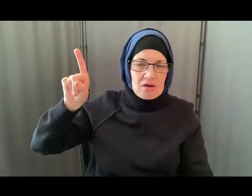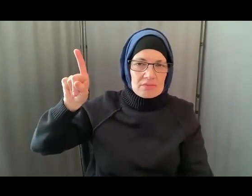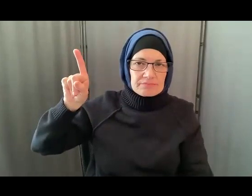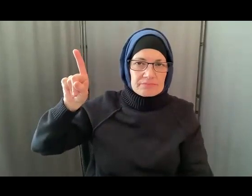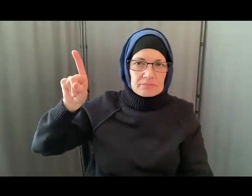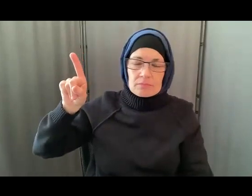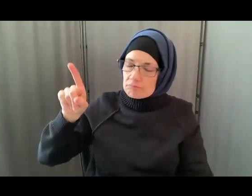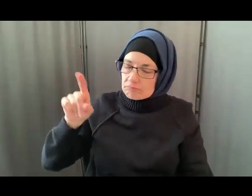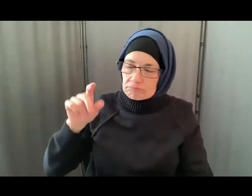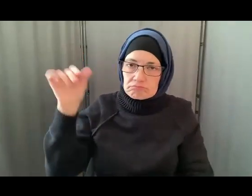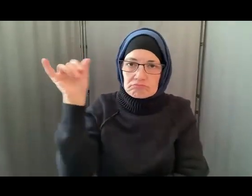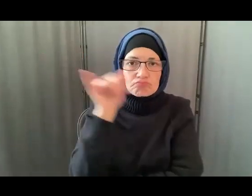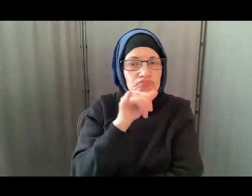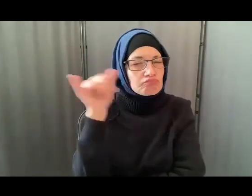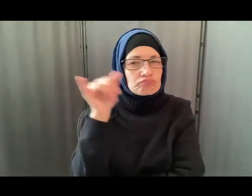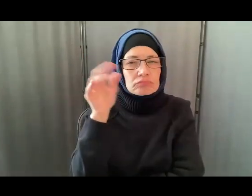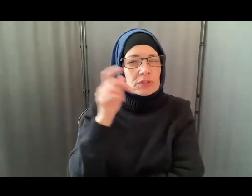What an amazing statement.